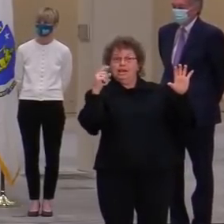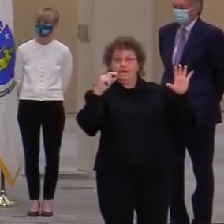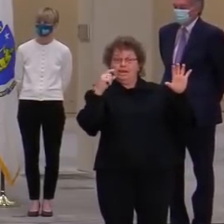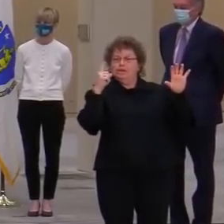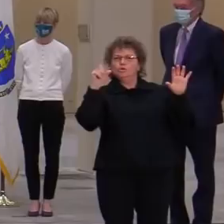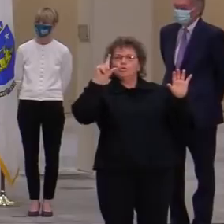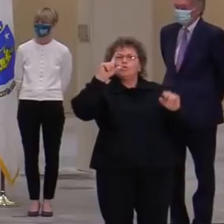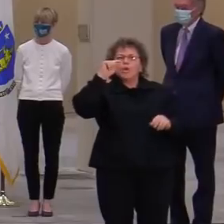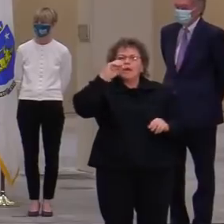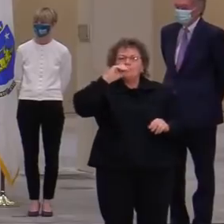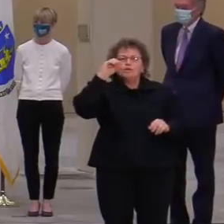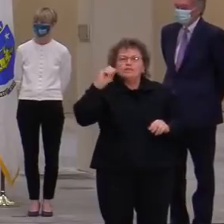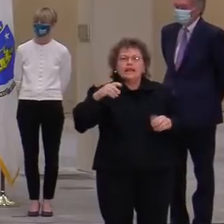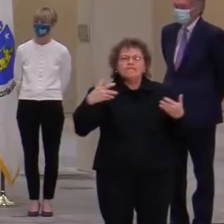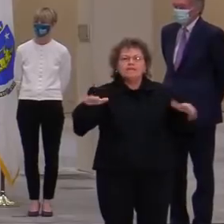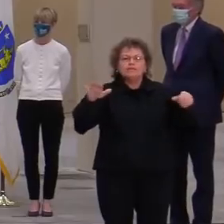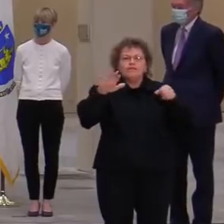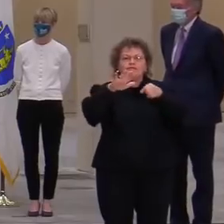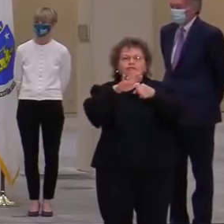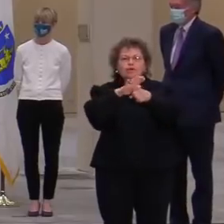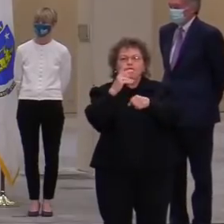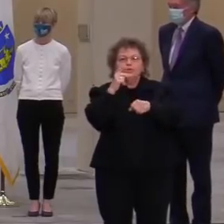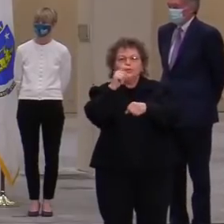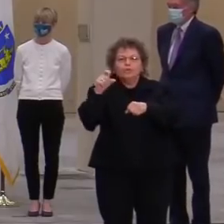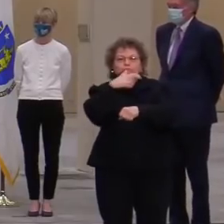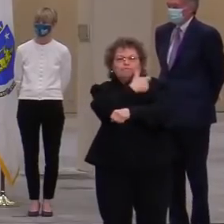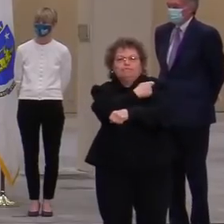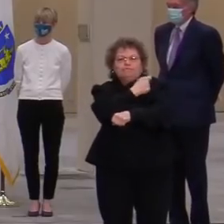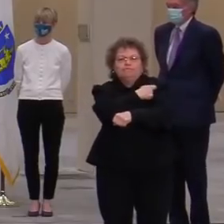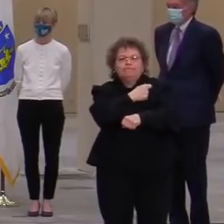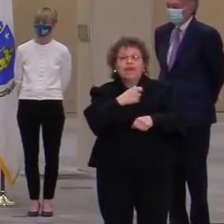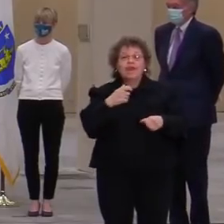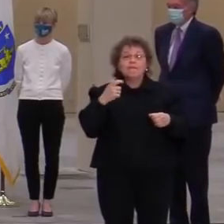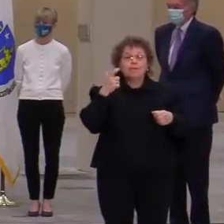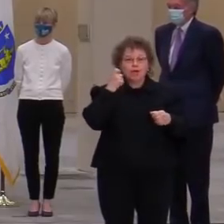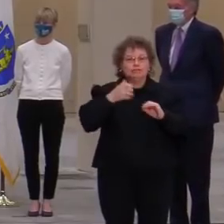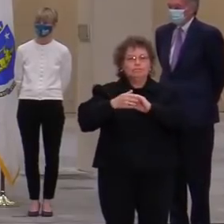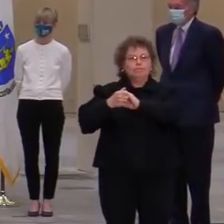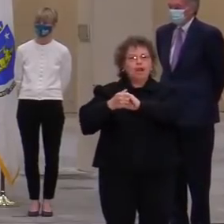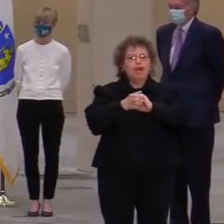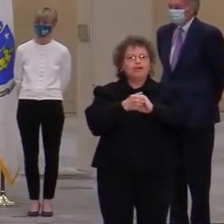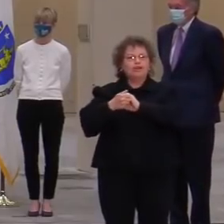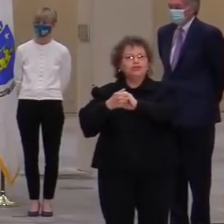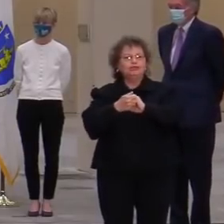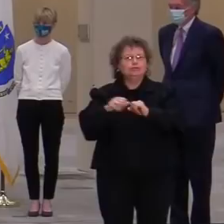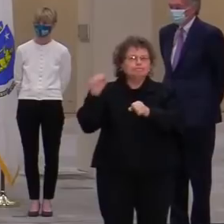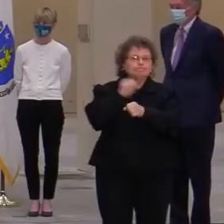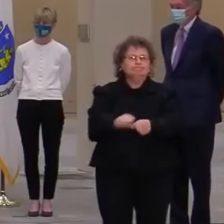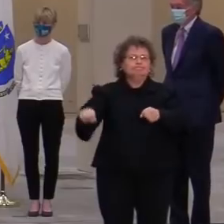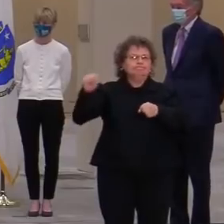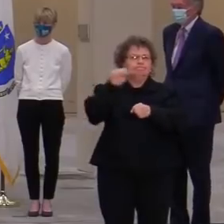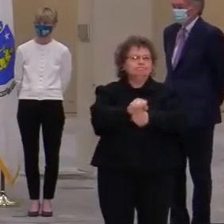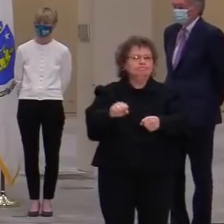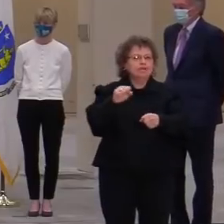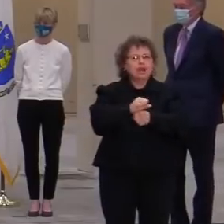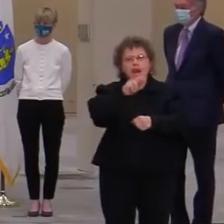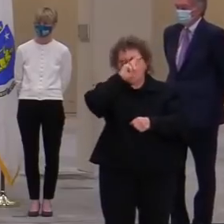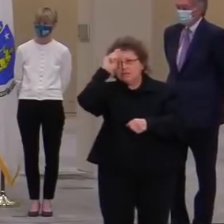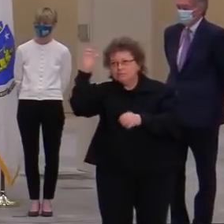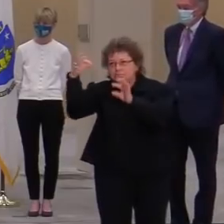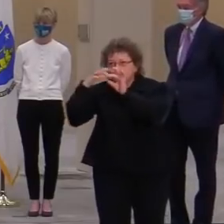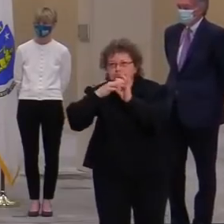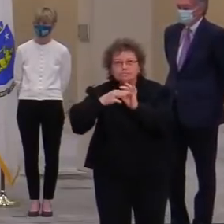fully vaccinated. And that is because of partnerships like the one we're standing in today, because of partnerships with